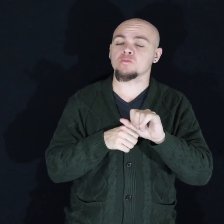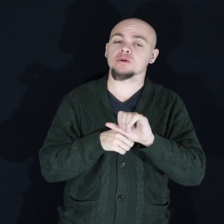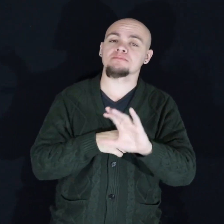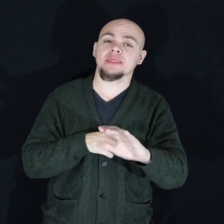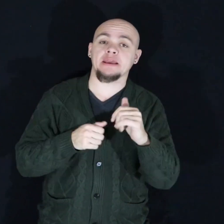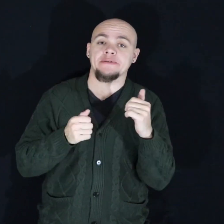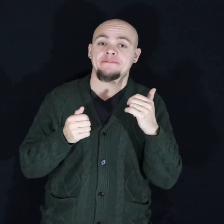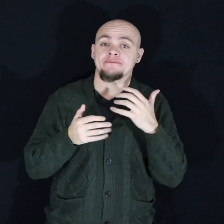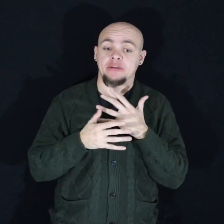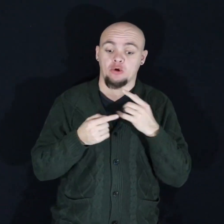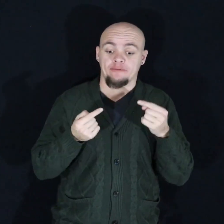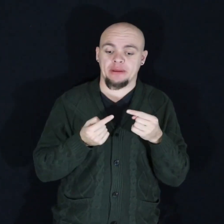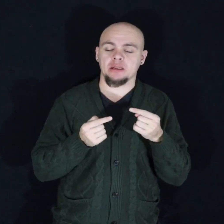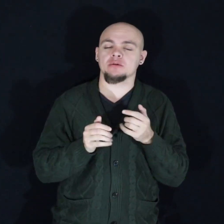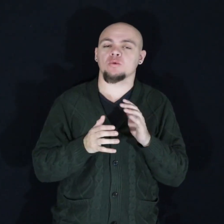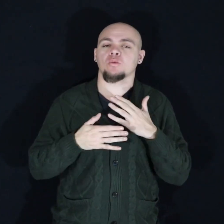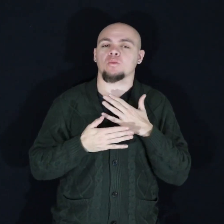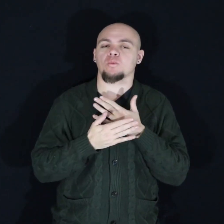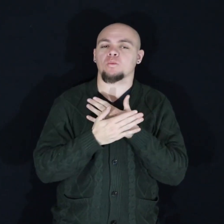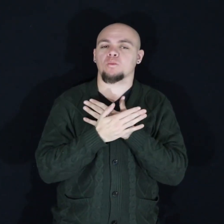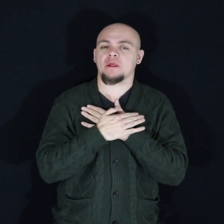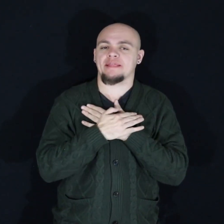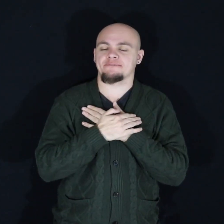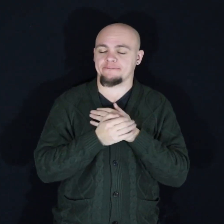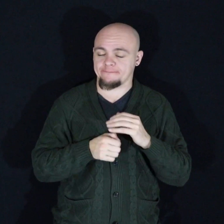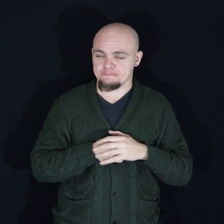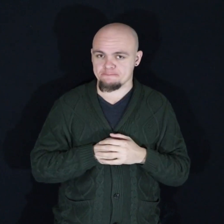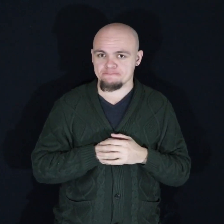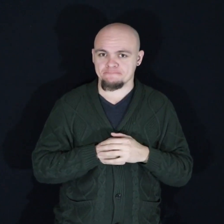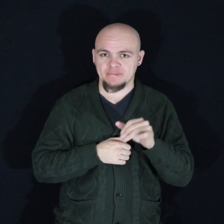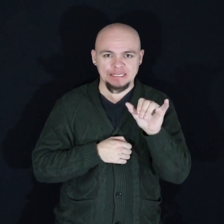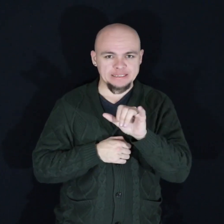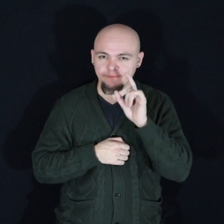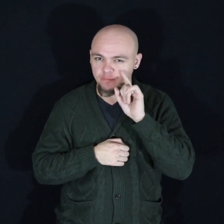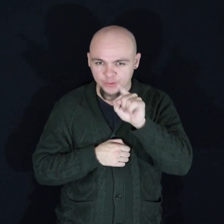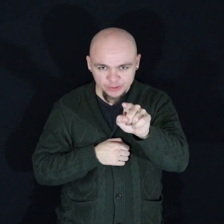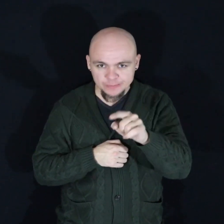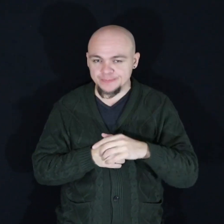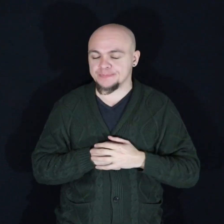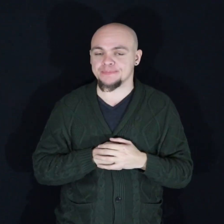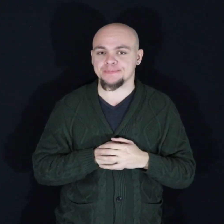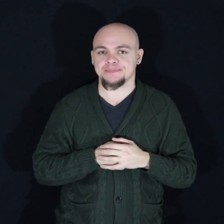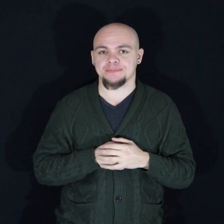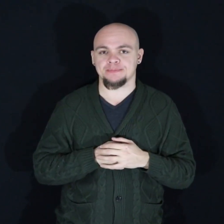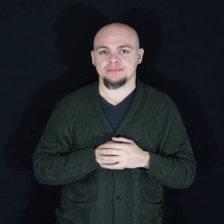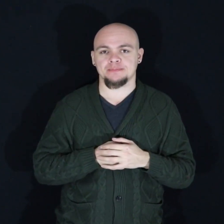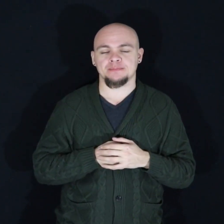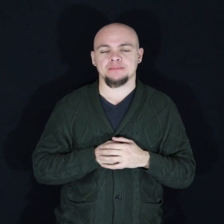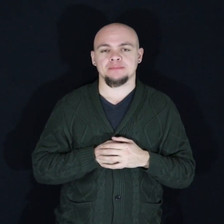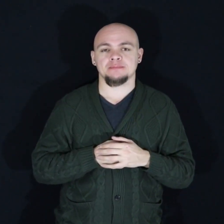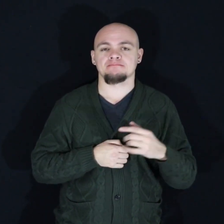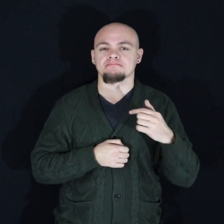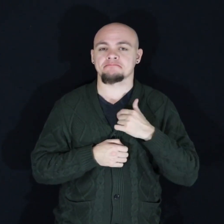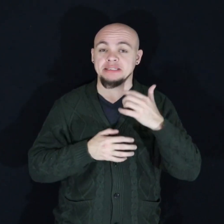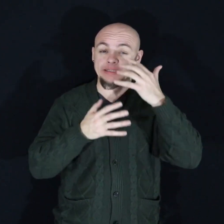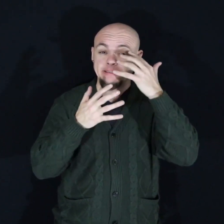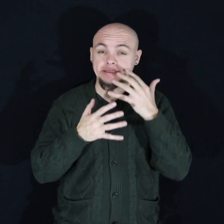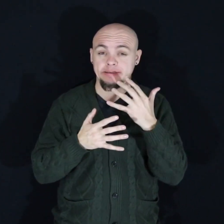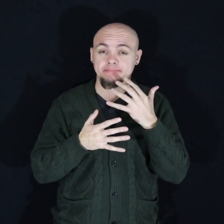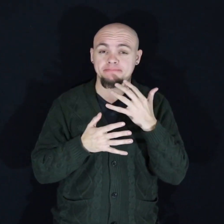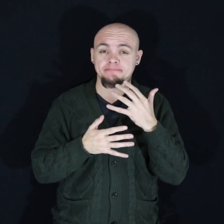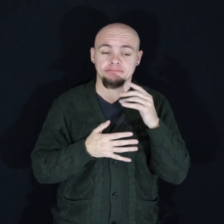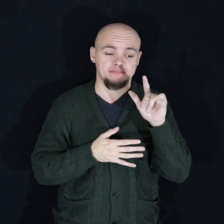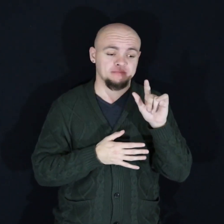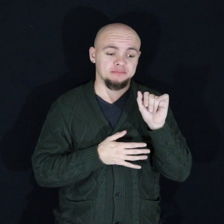their fear of pain. Give yourself the same kindness. As I was sad after the loss